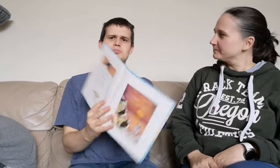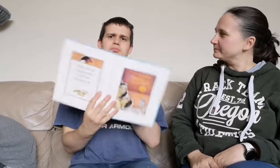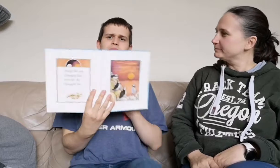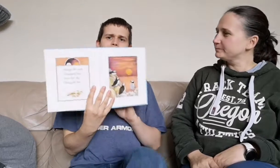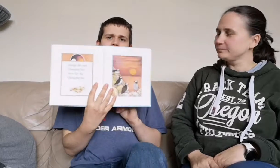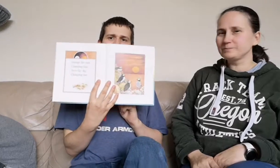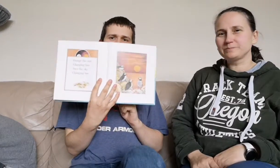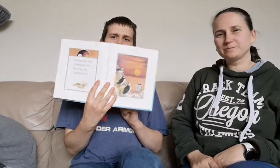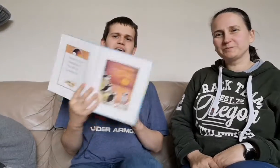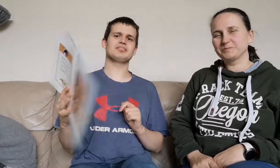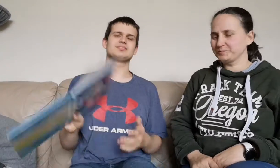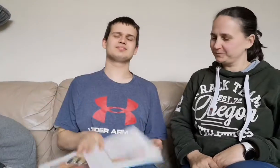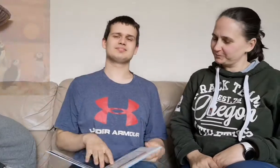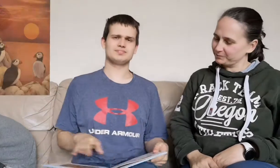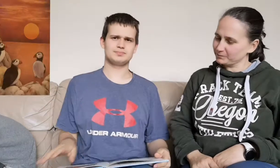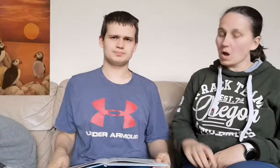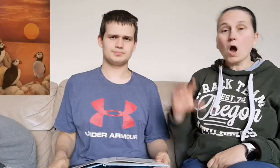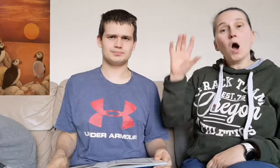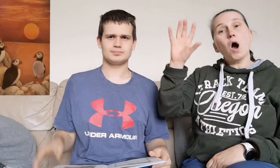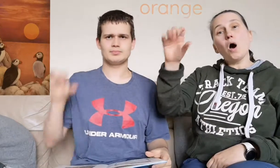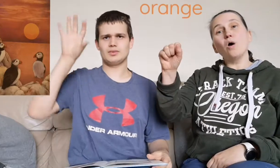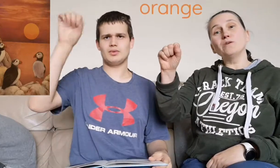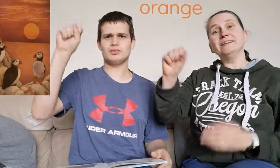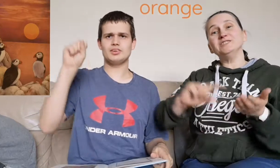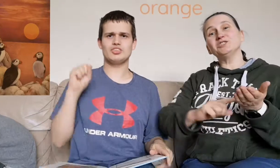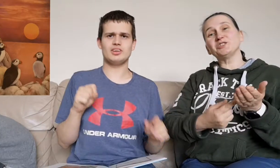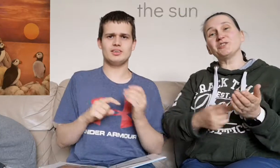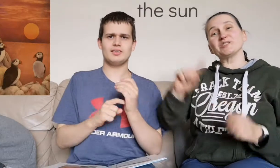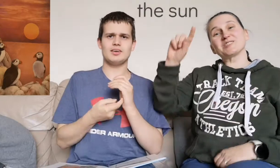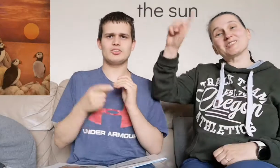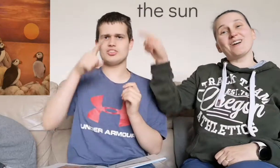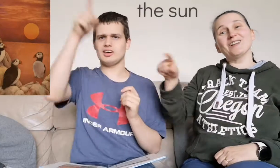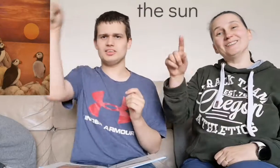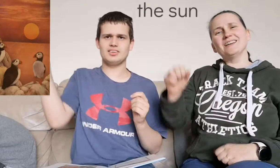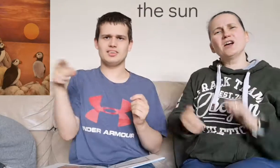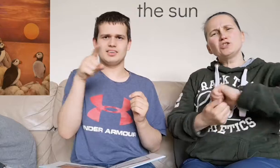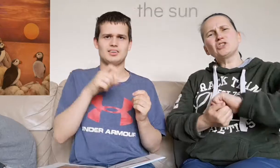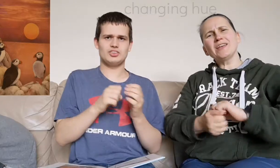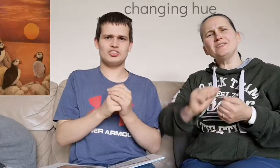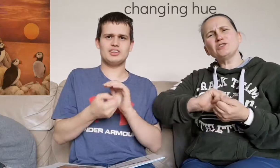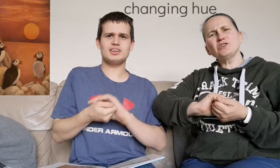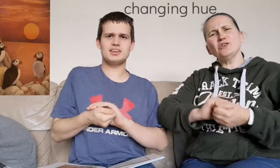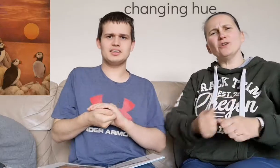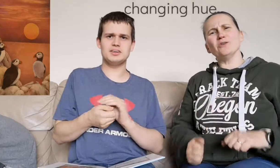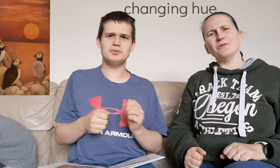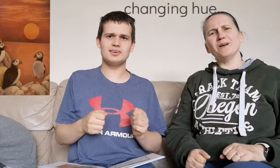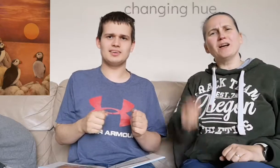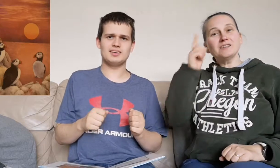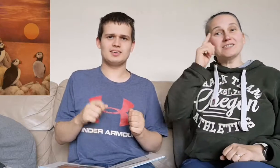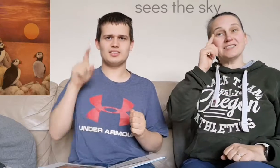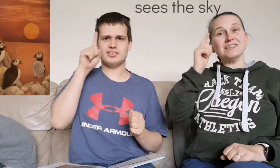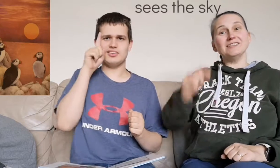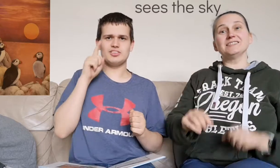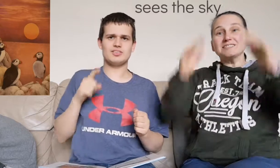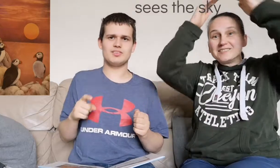Page nine. Orange the sun changing hue. Sees